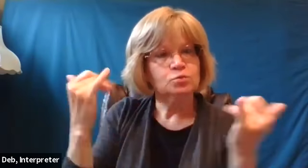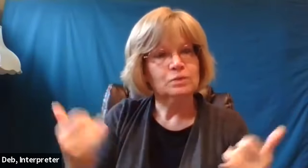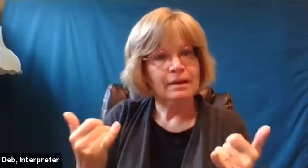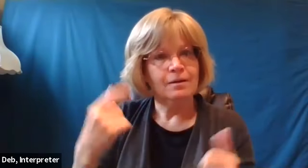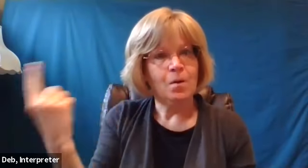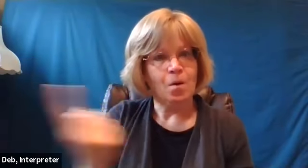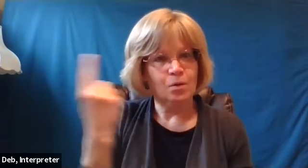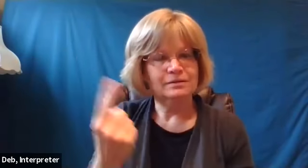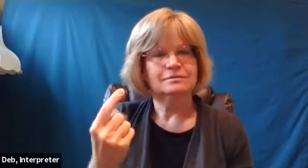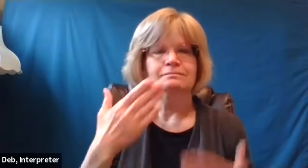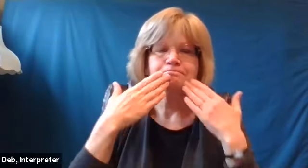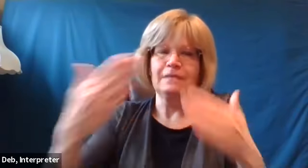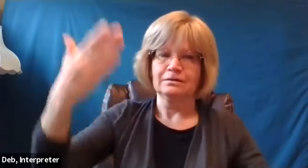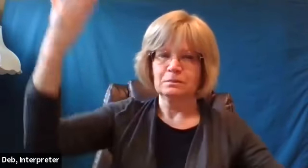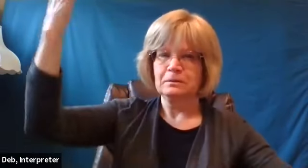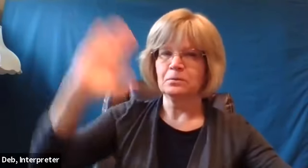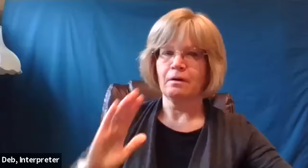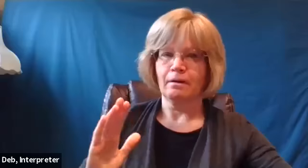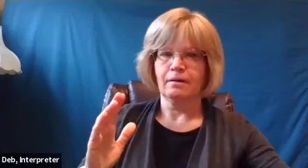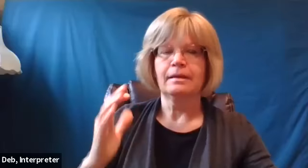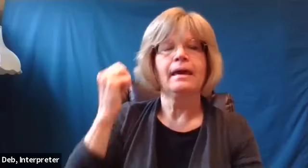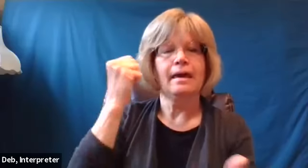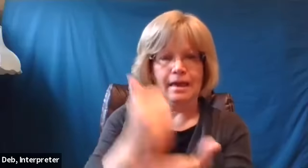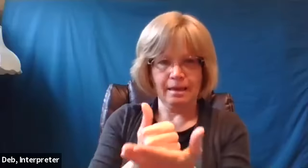and always. Thanks be to God. Amen.